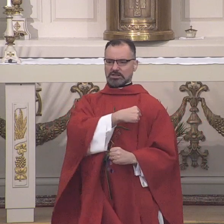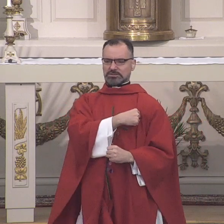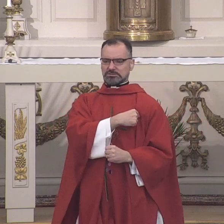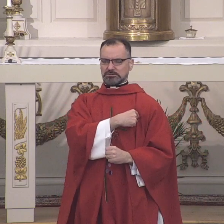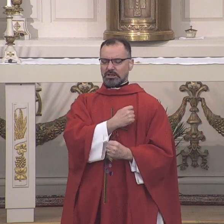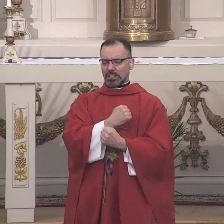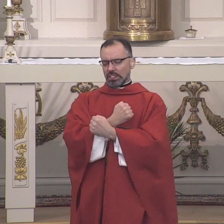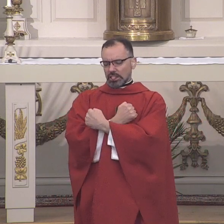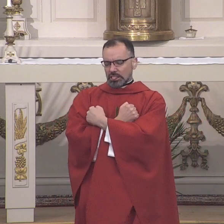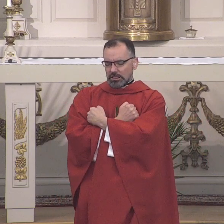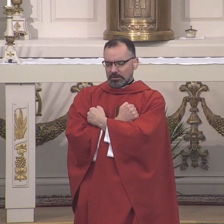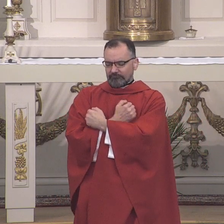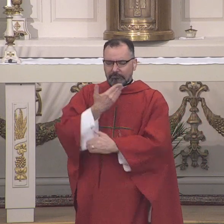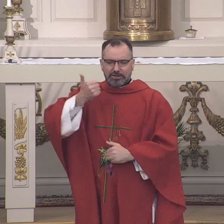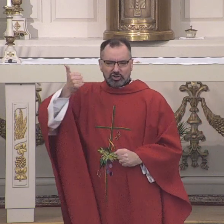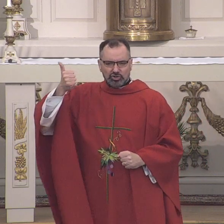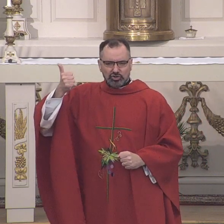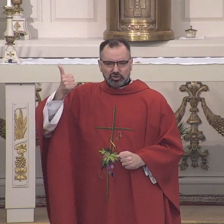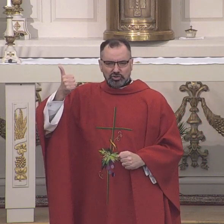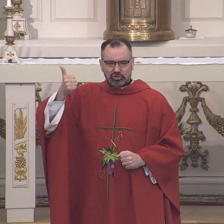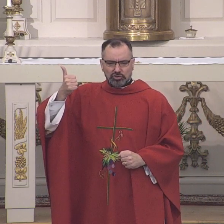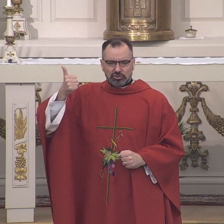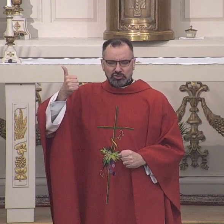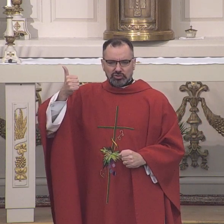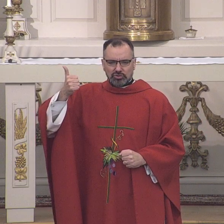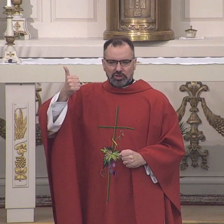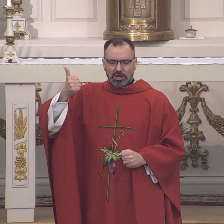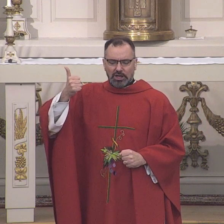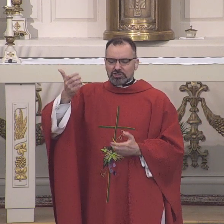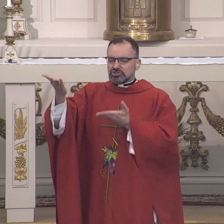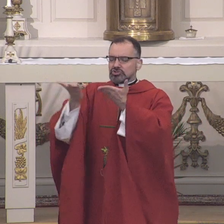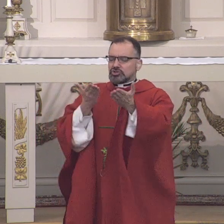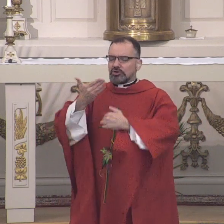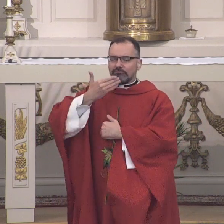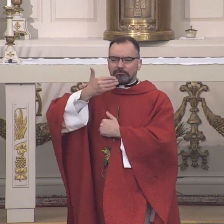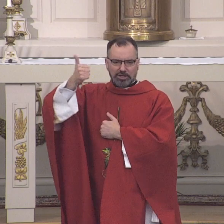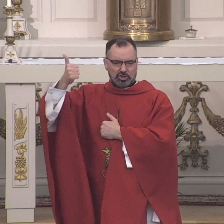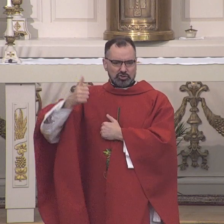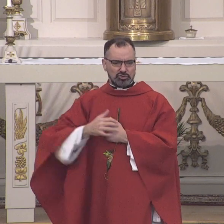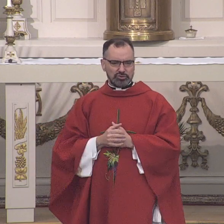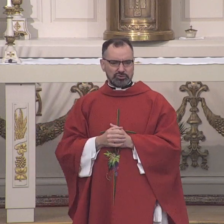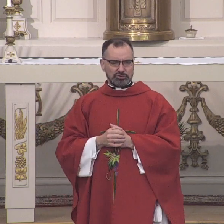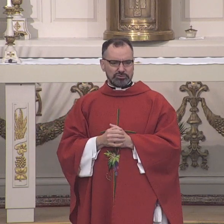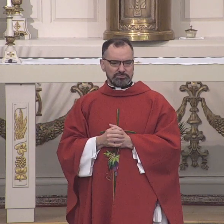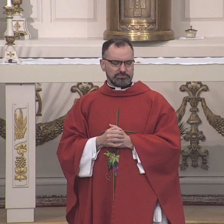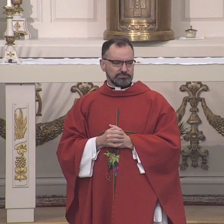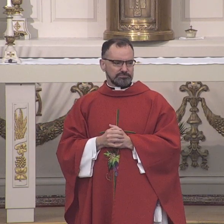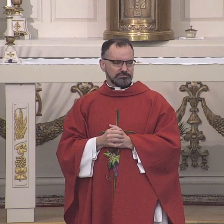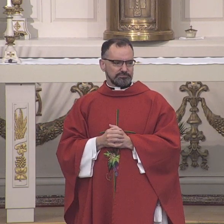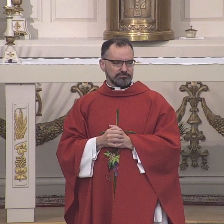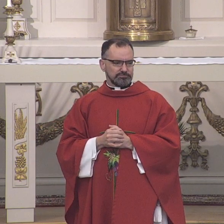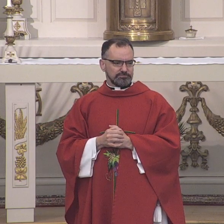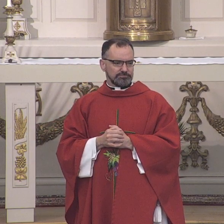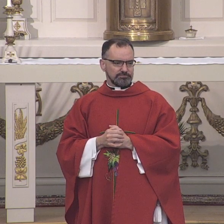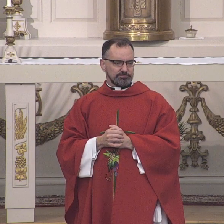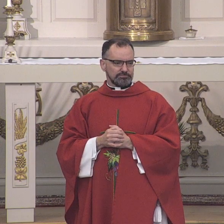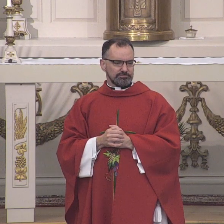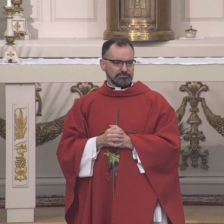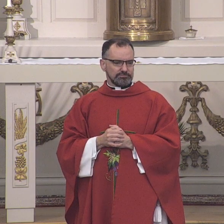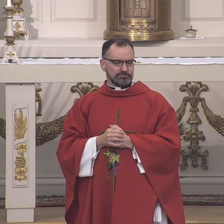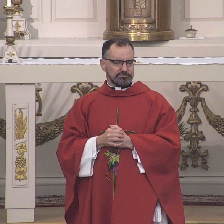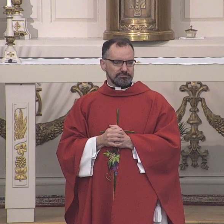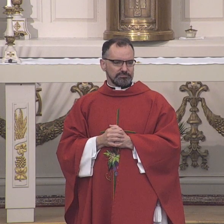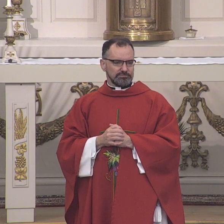as he marched on to his passion, to his resurrection. It can show us how to serve each other